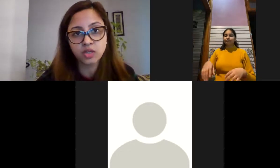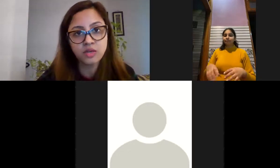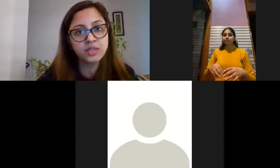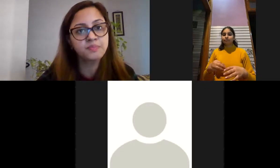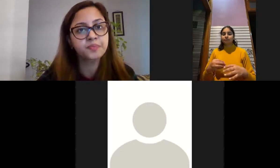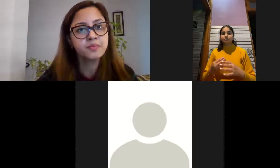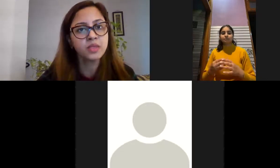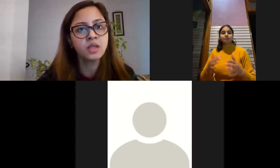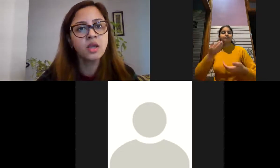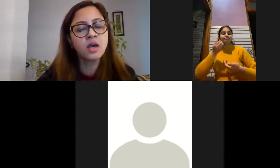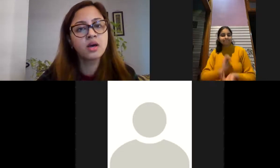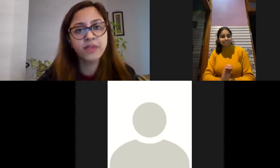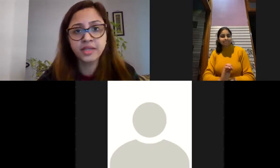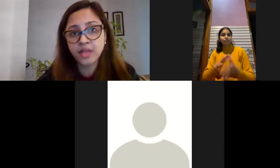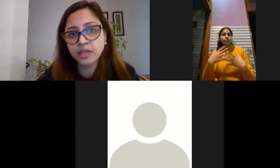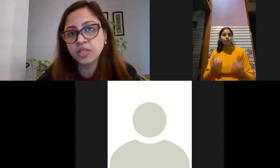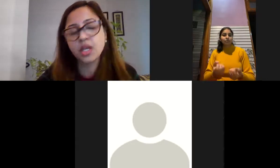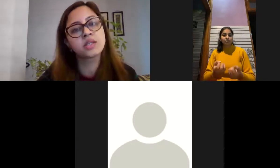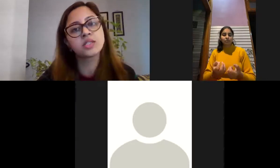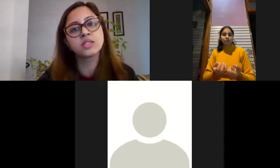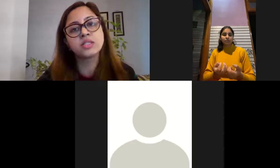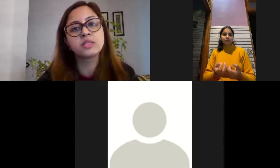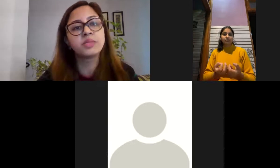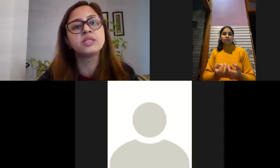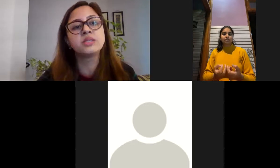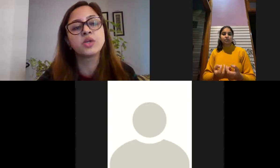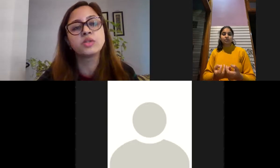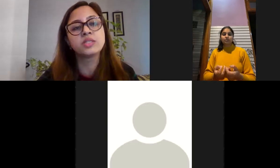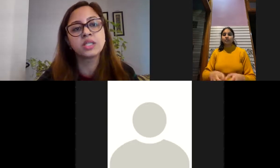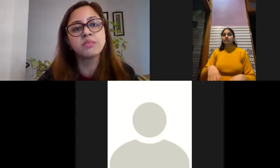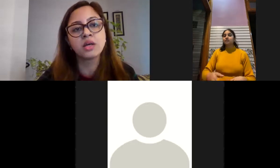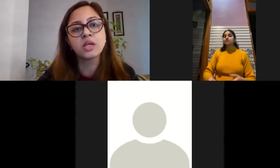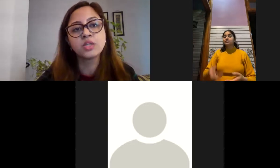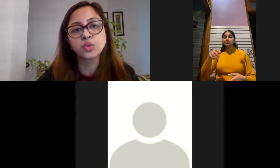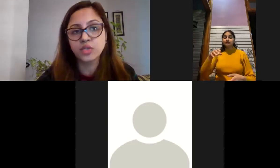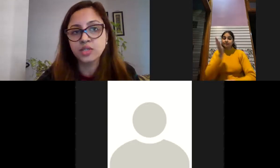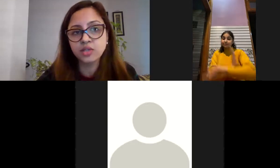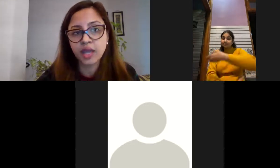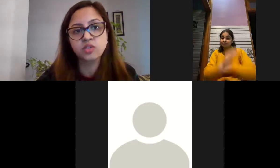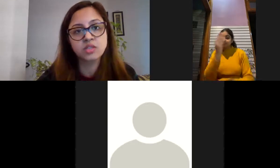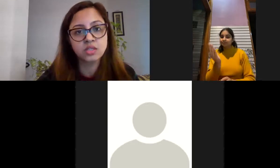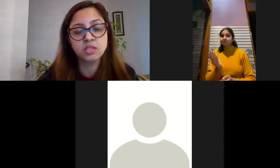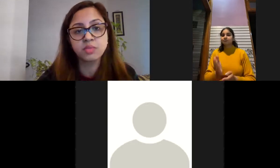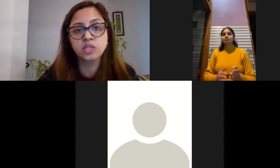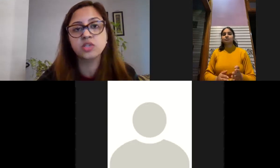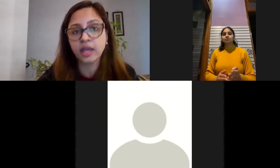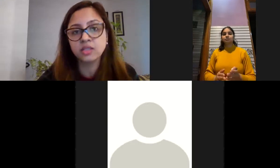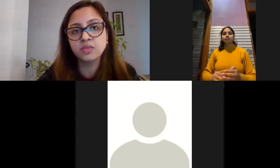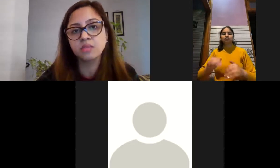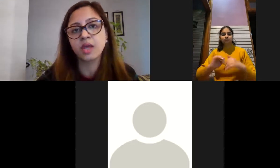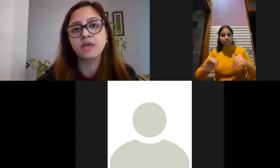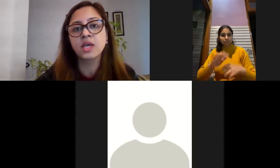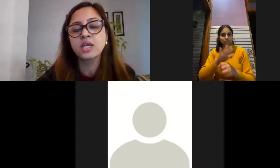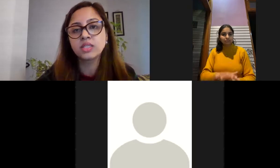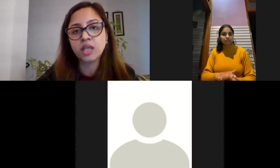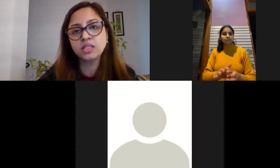have children. Fine and Ash, in their article Disability Beyond Stigma, Social Interaction, Discrimination,